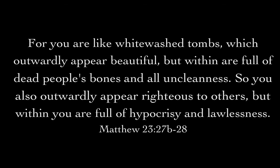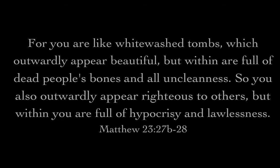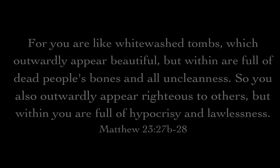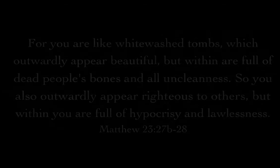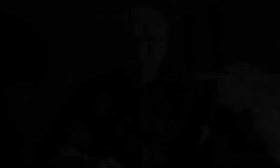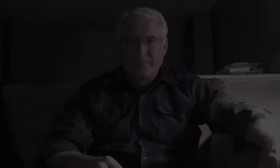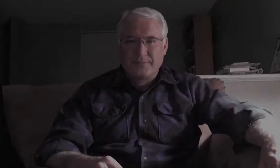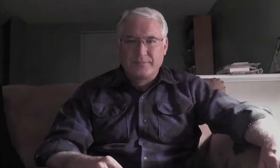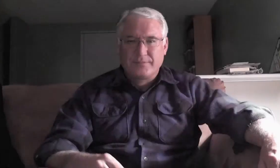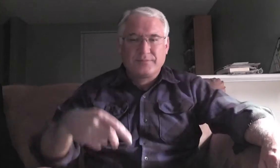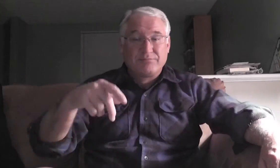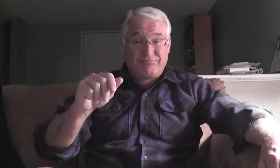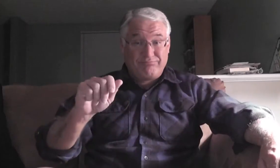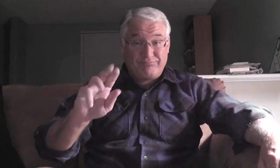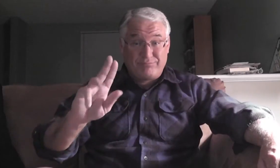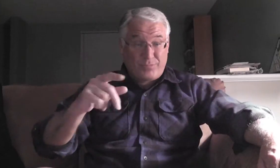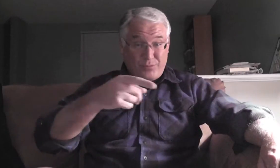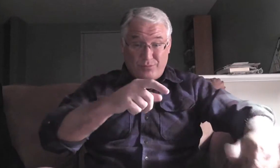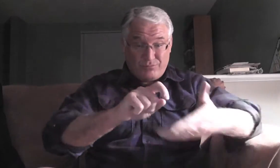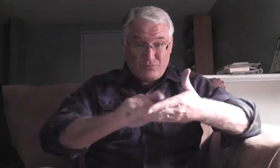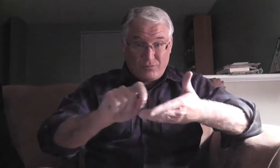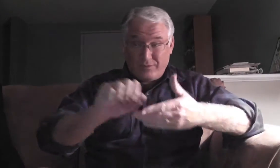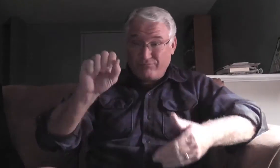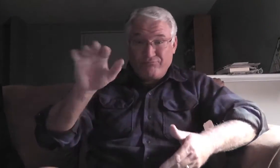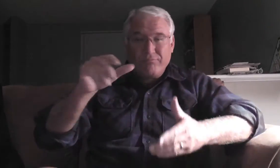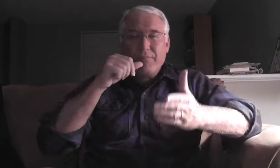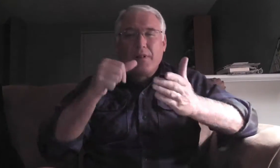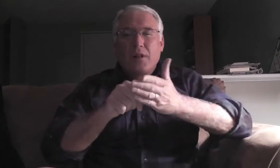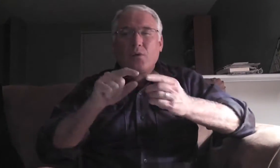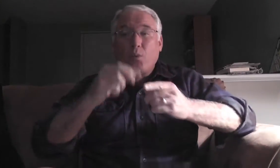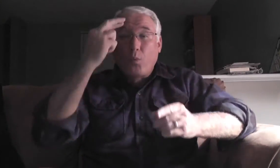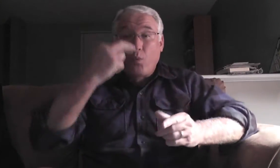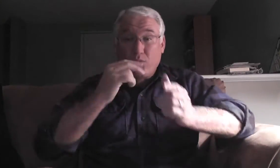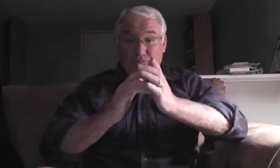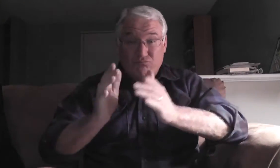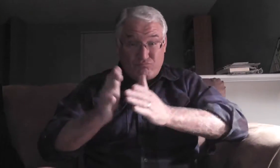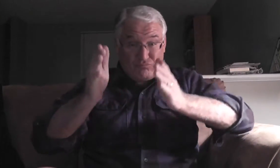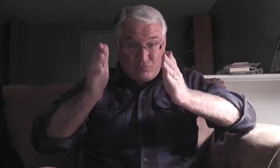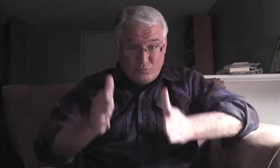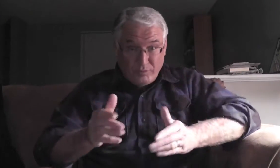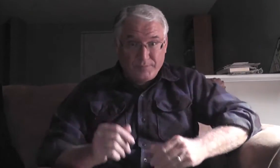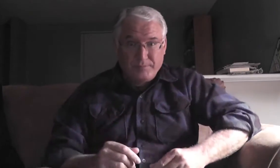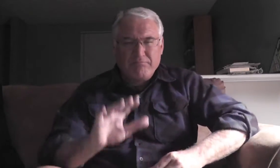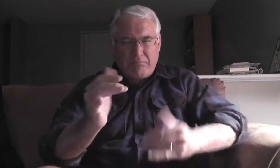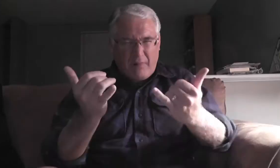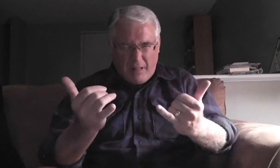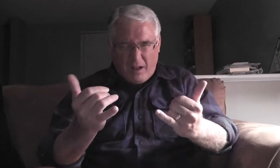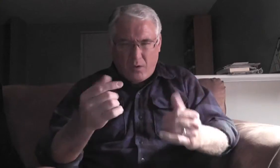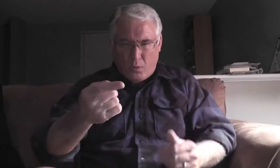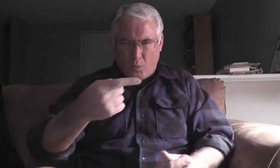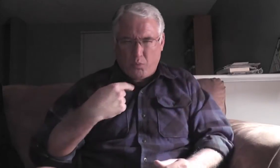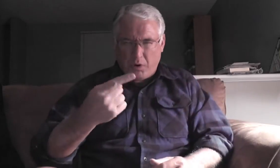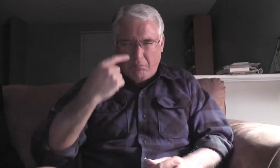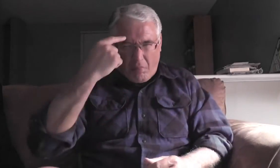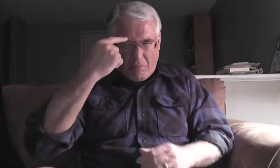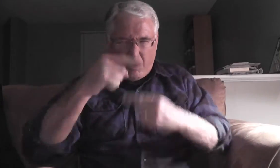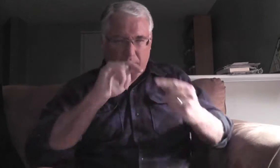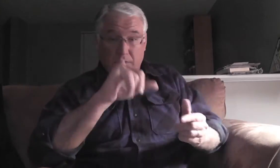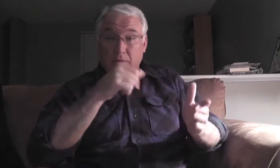lawlessness. You know, Paul, he wrote and sent that letter to the Christians at Rome. Well, now,